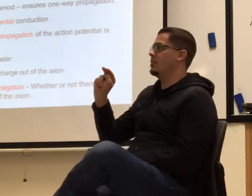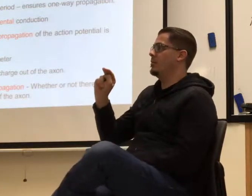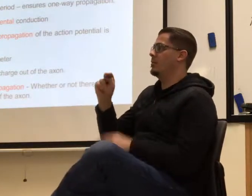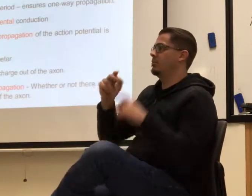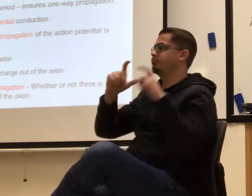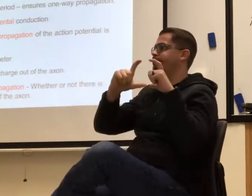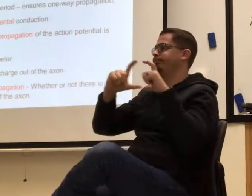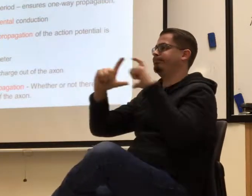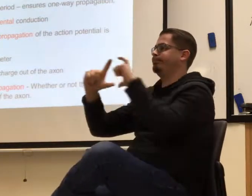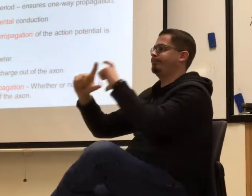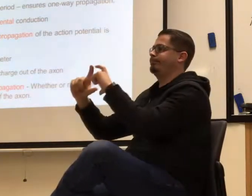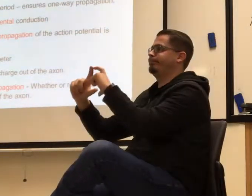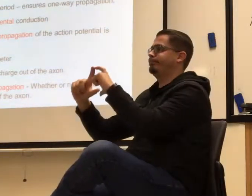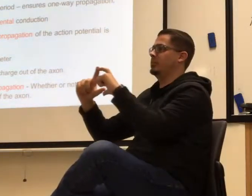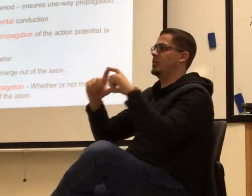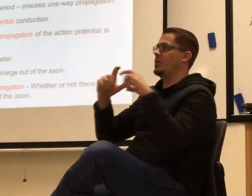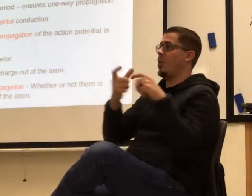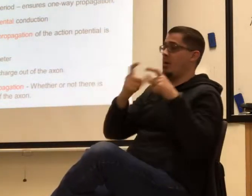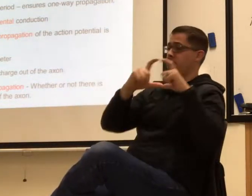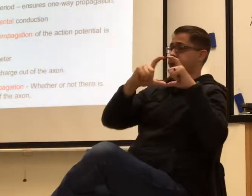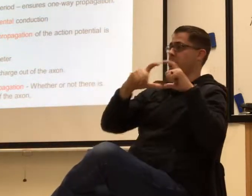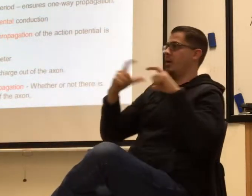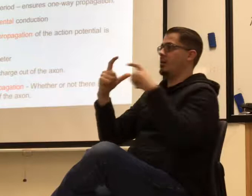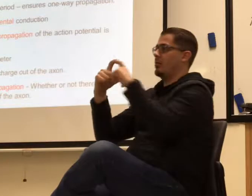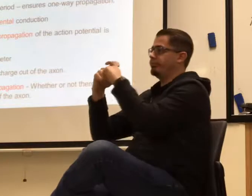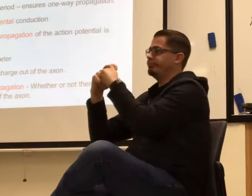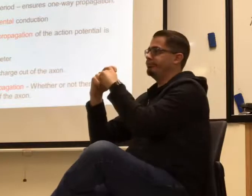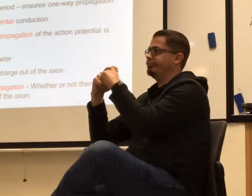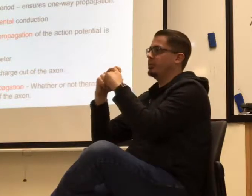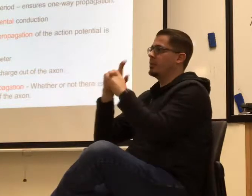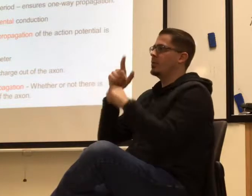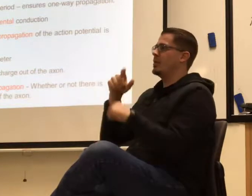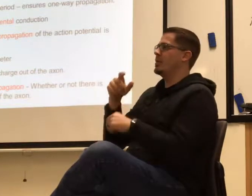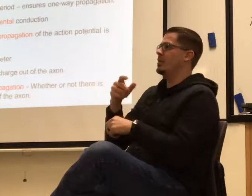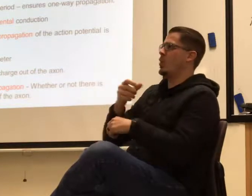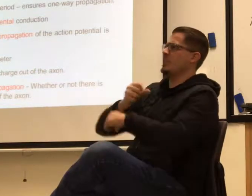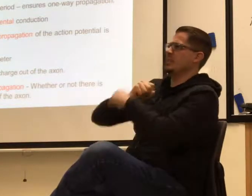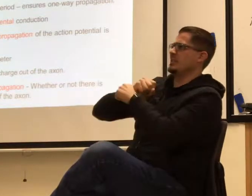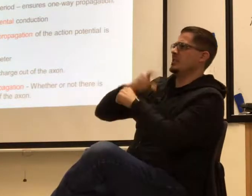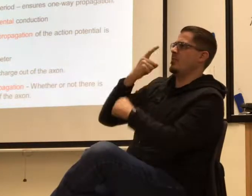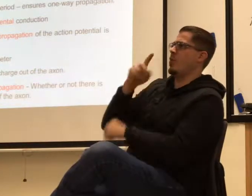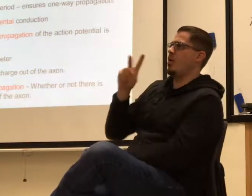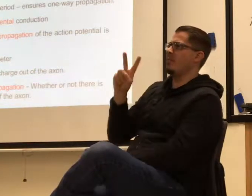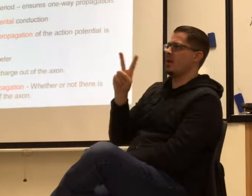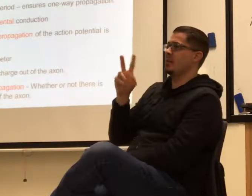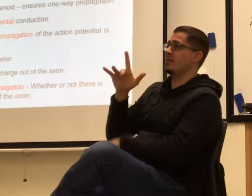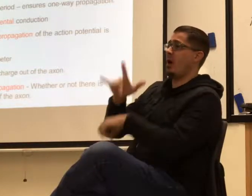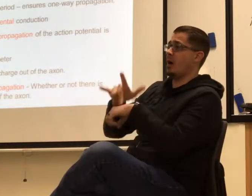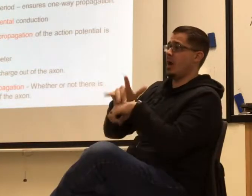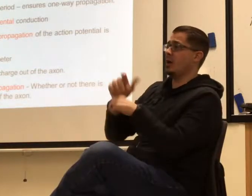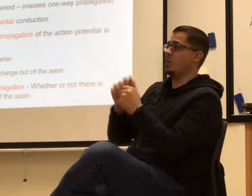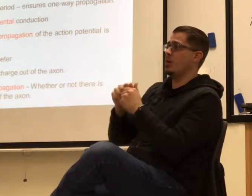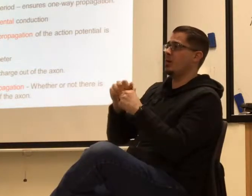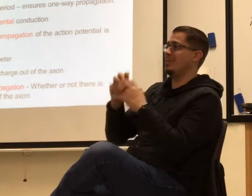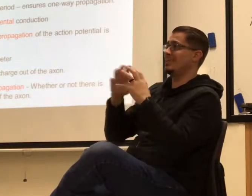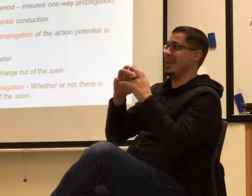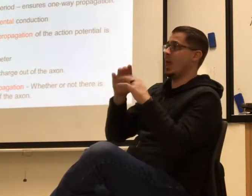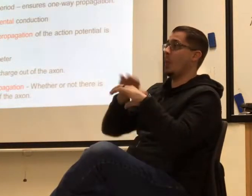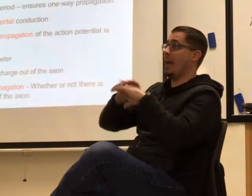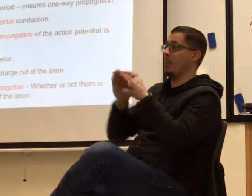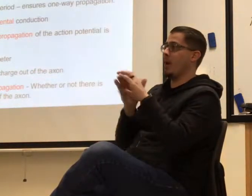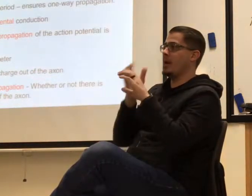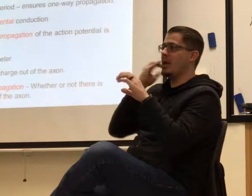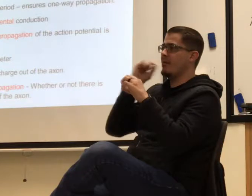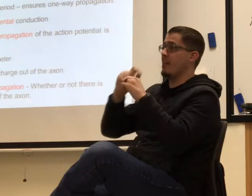resistance to velocity is contact with the cell membrane, usually. So usually if you have a bigger space to travel